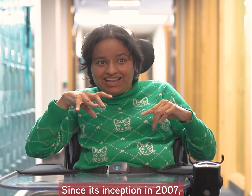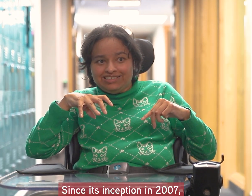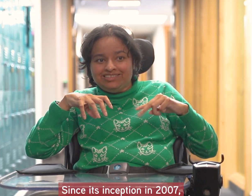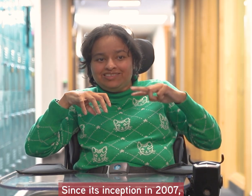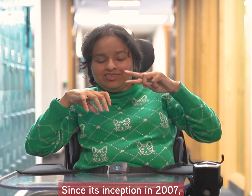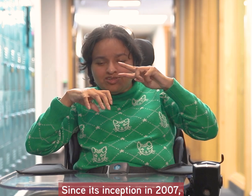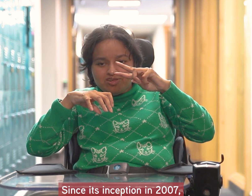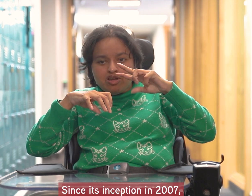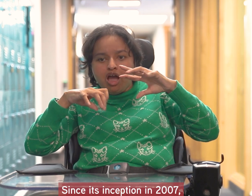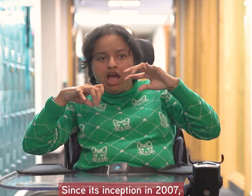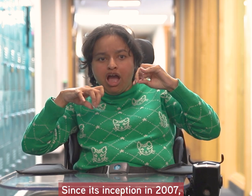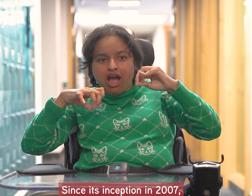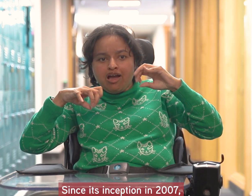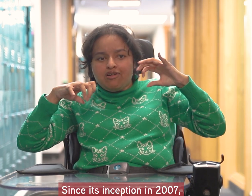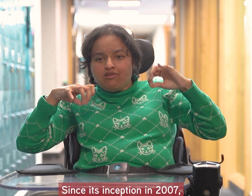in 2007,